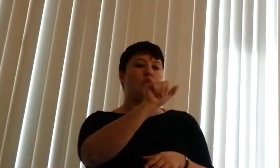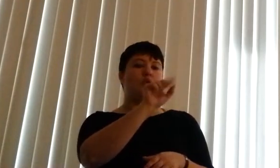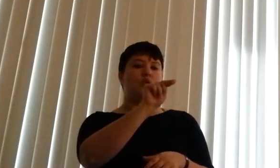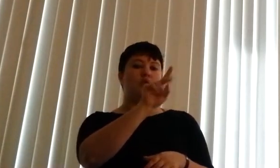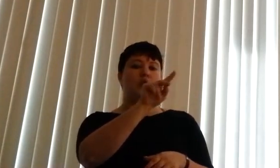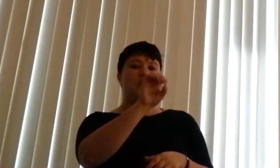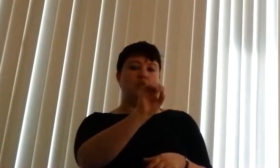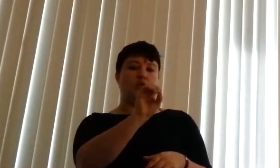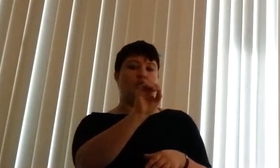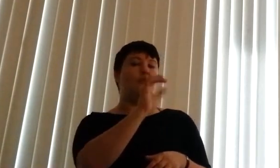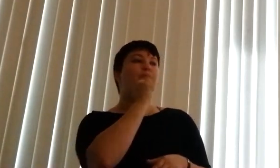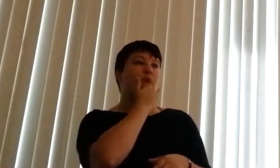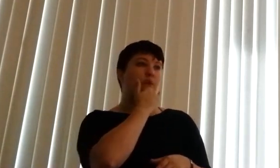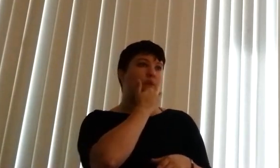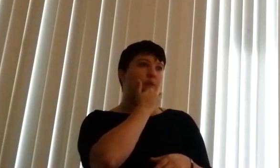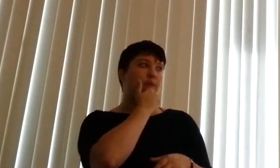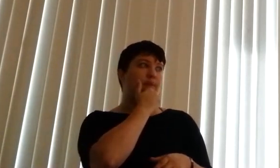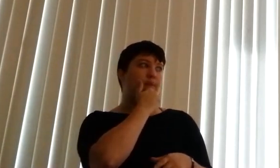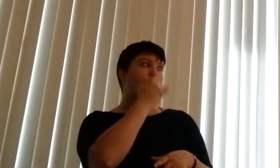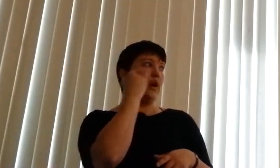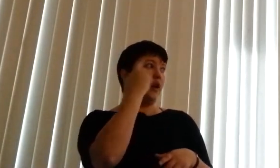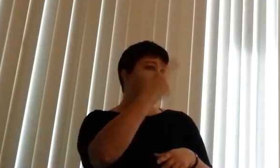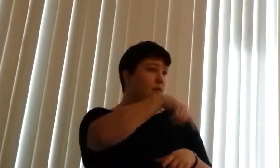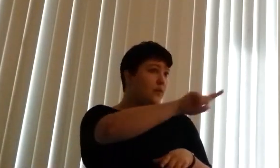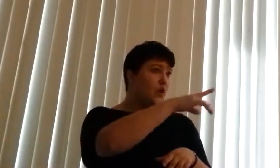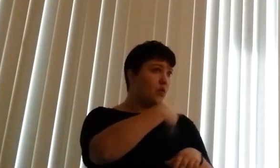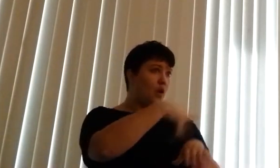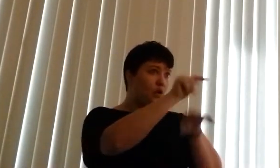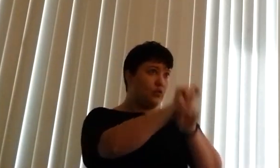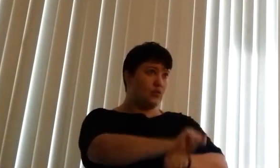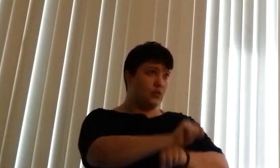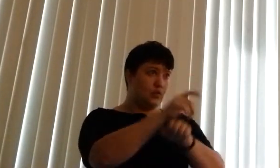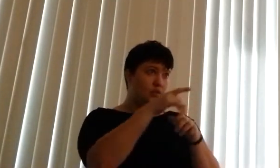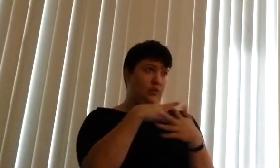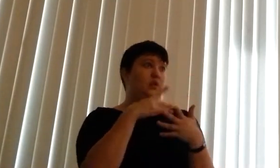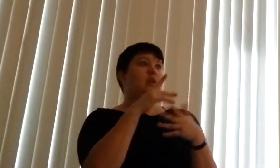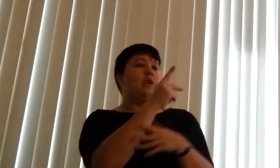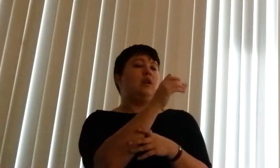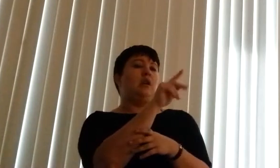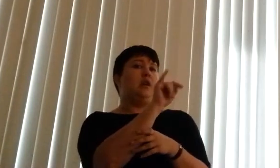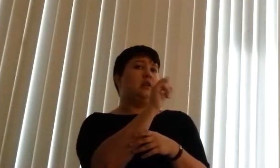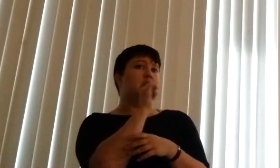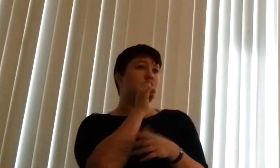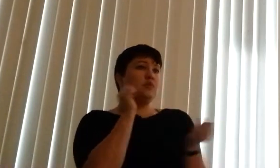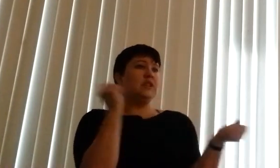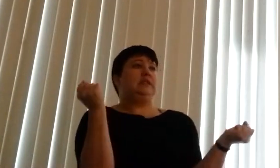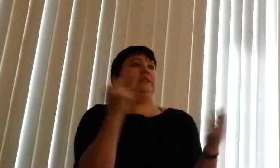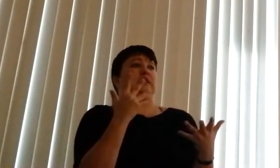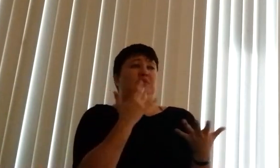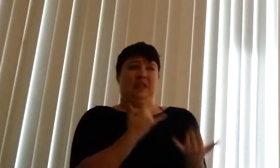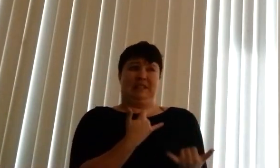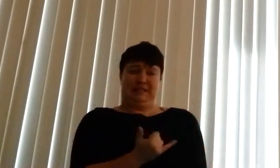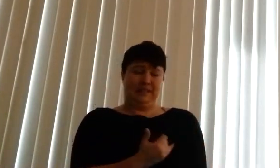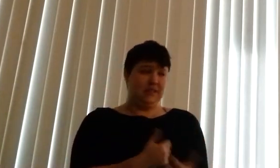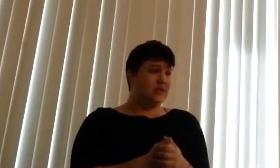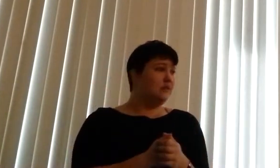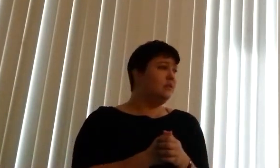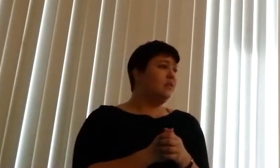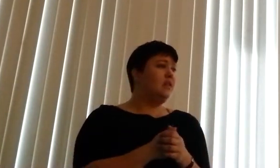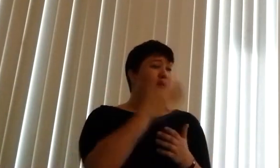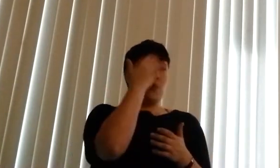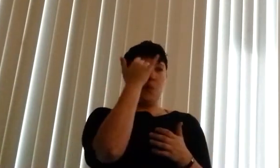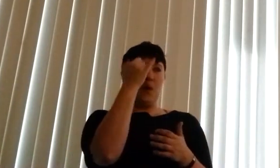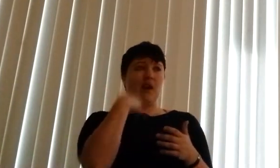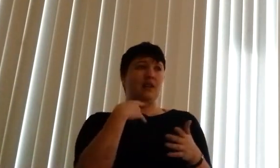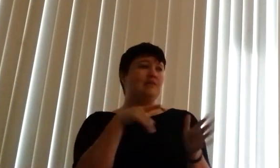Those of you who are Orthodox Kantians, if there are any, should be shuddering right now. because failure to